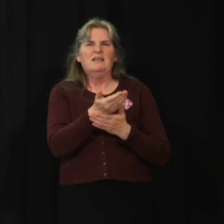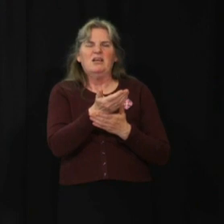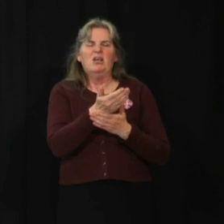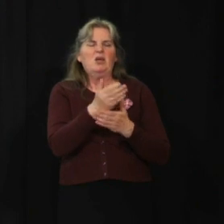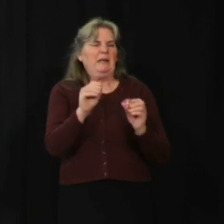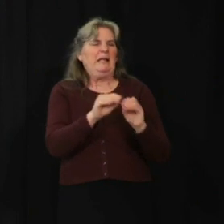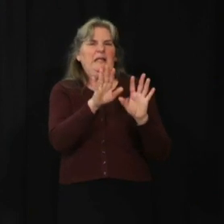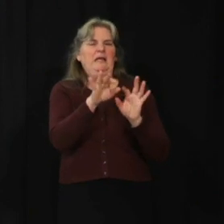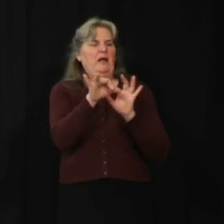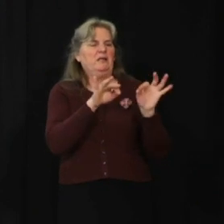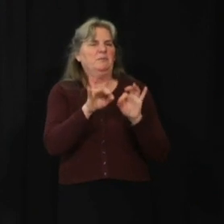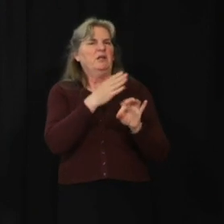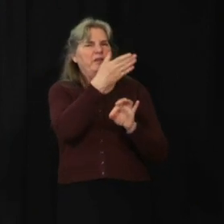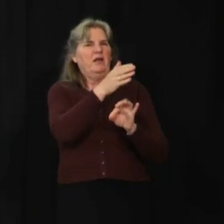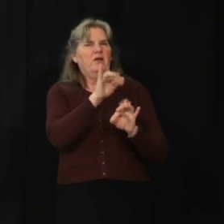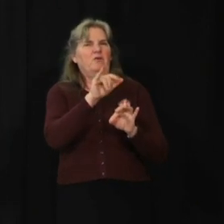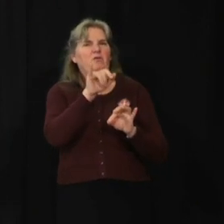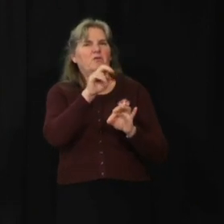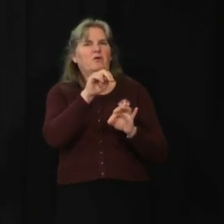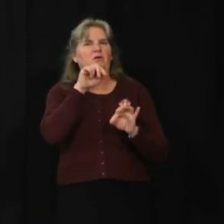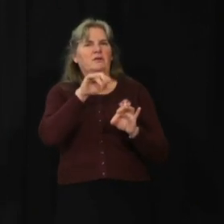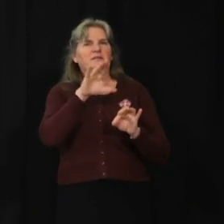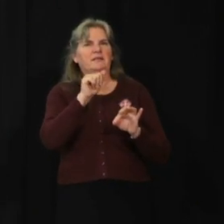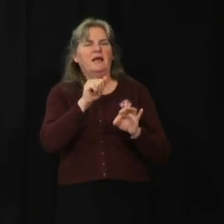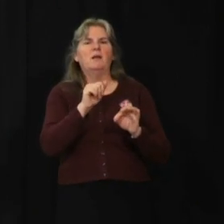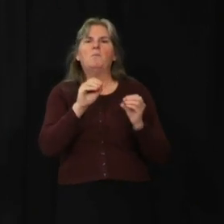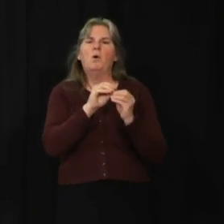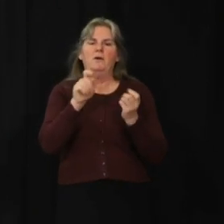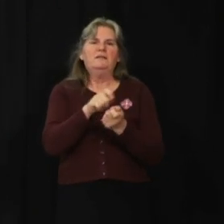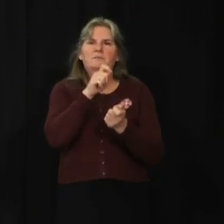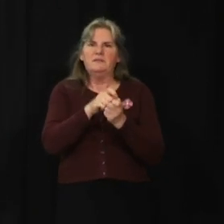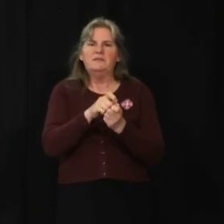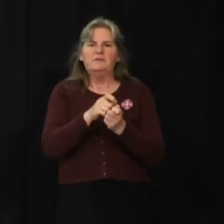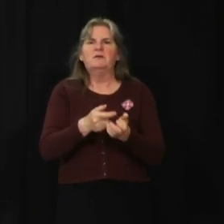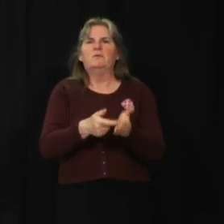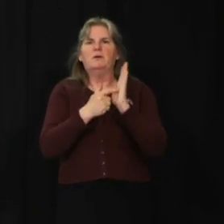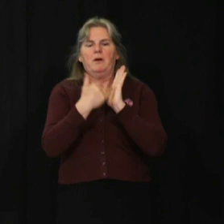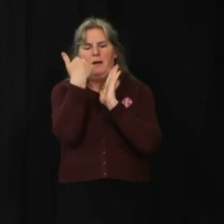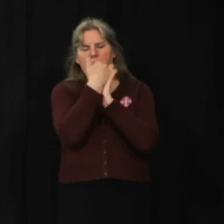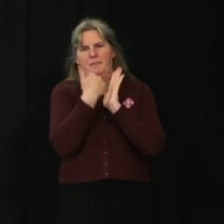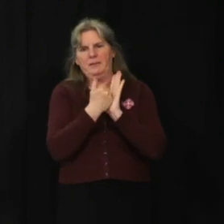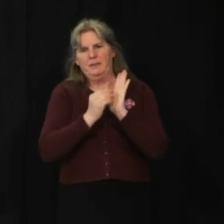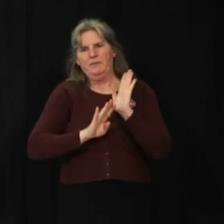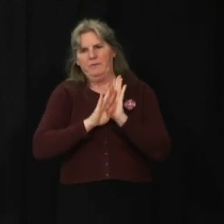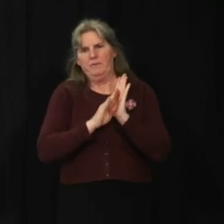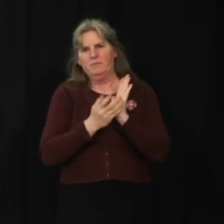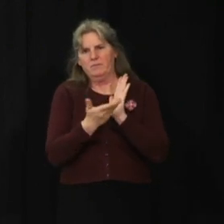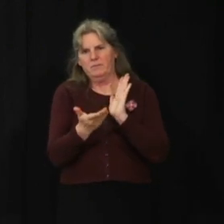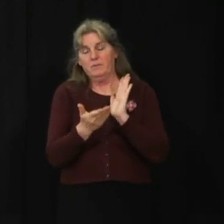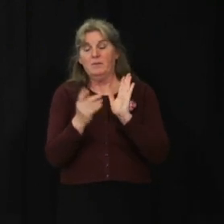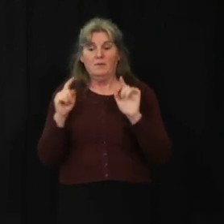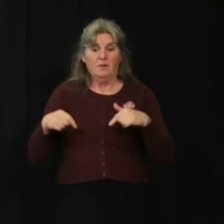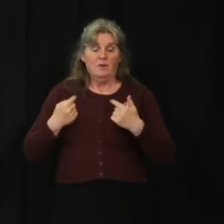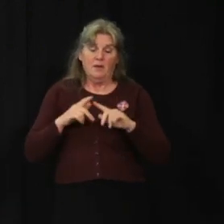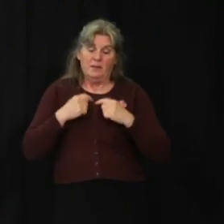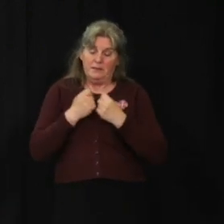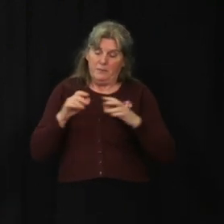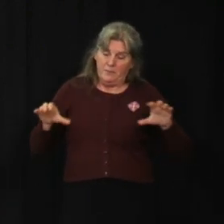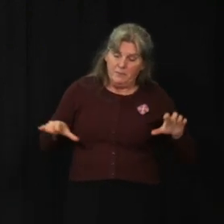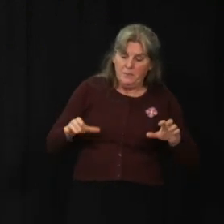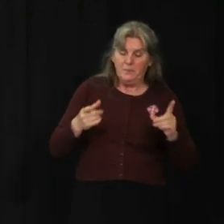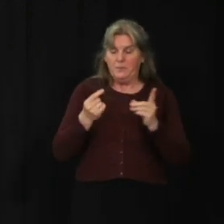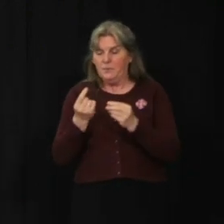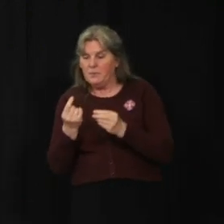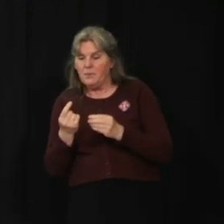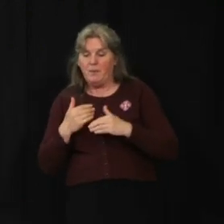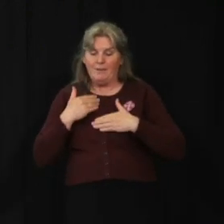well defined in the coming days. The team has worked extremely hard to get to where we are right now with showing Yukoners